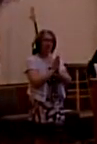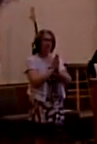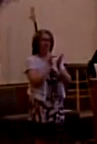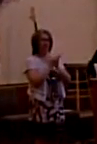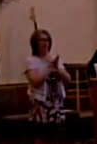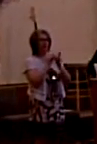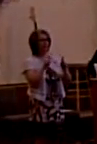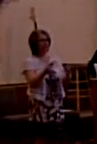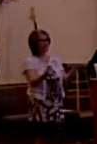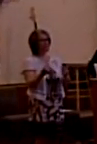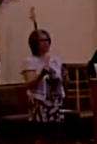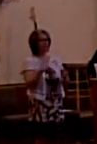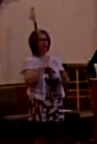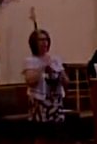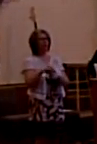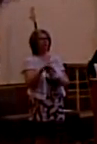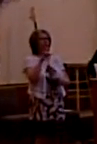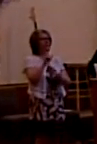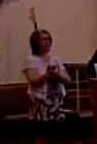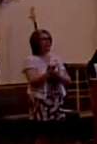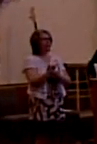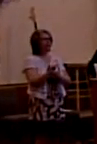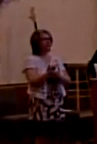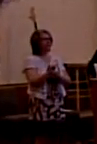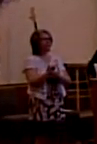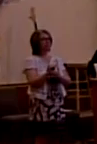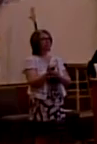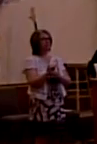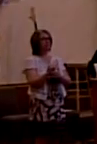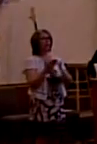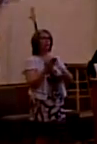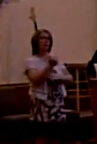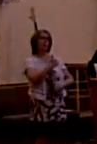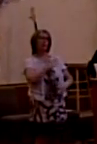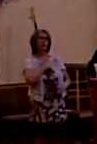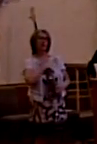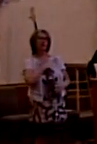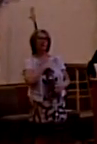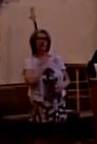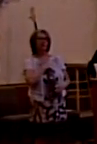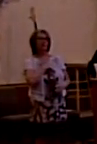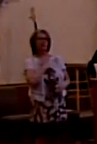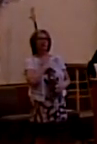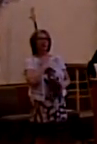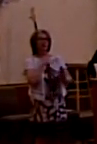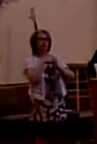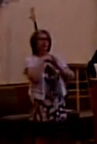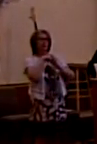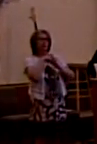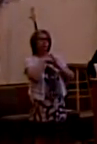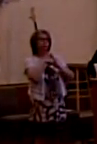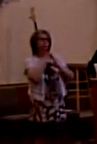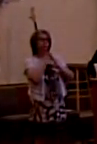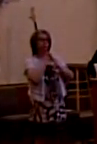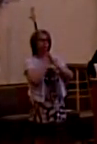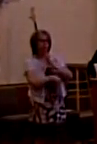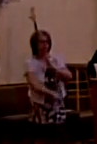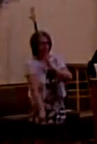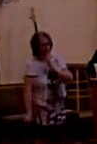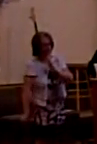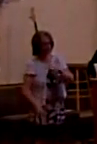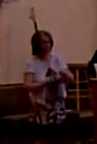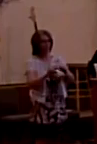And Father God, we find that you know that through ourselves the hole just gets deeper. But at the foot of